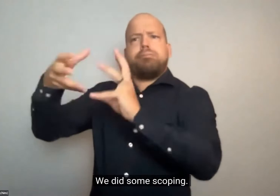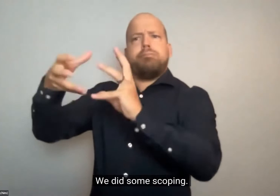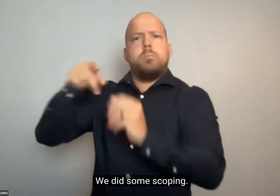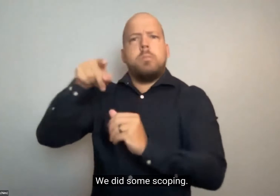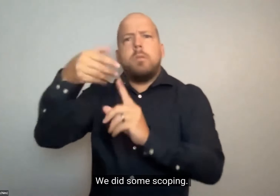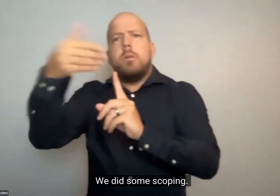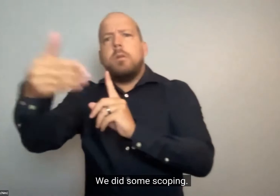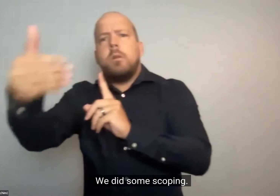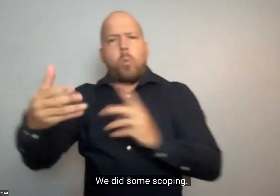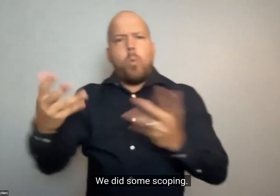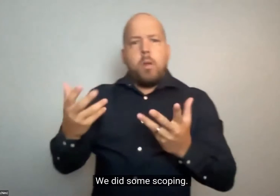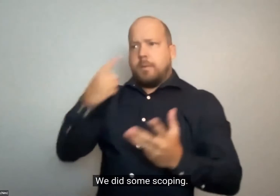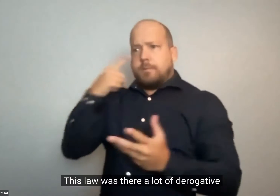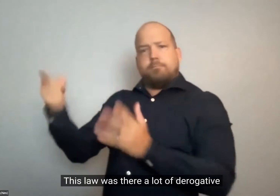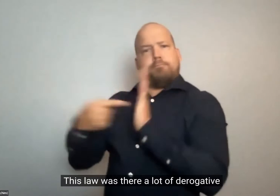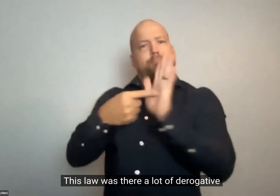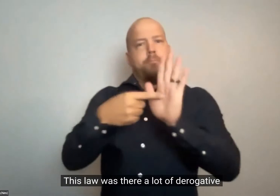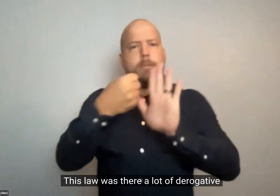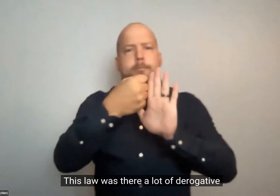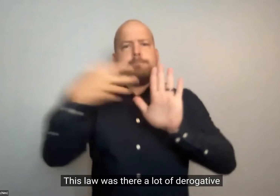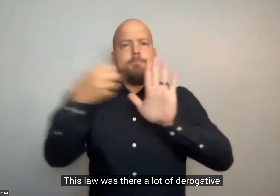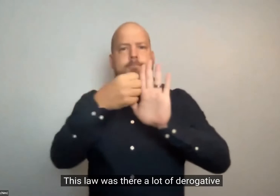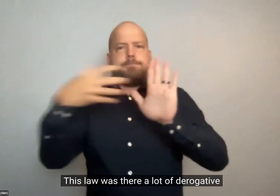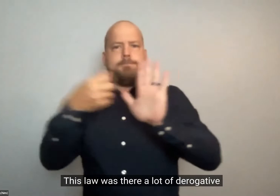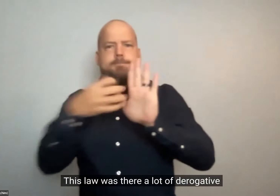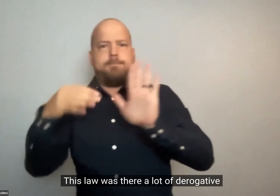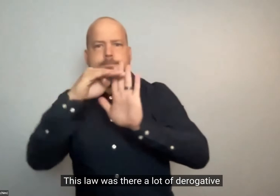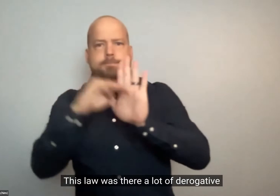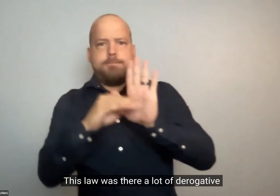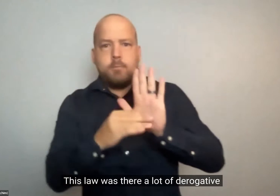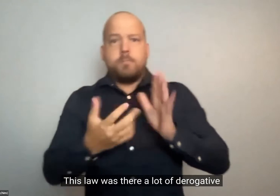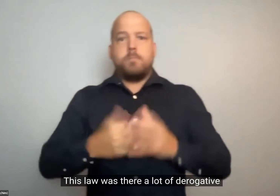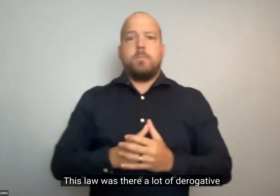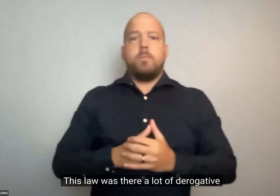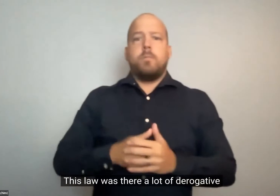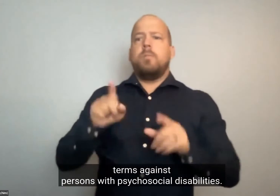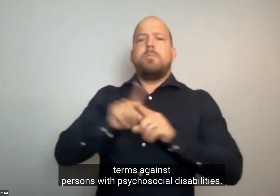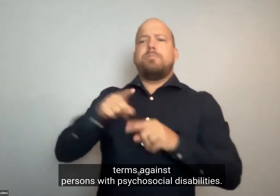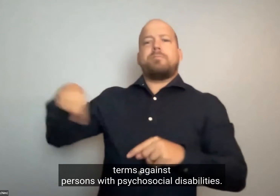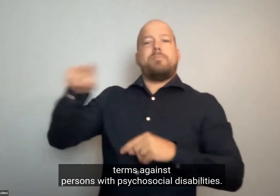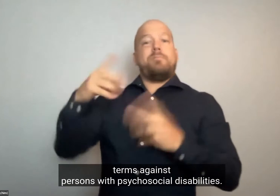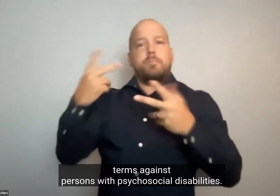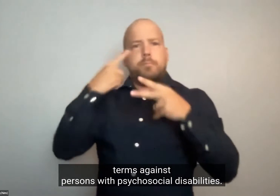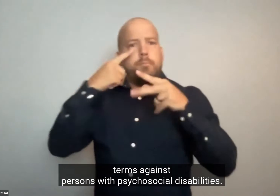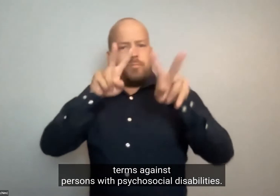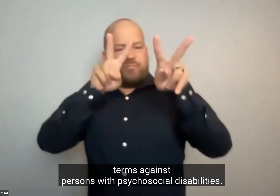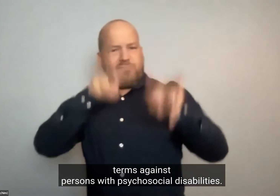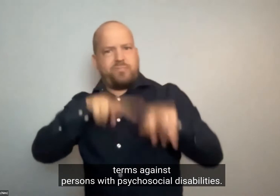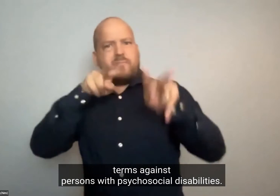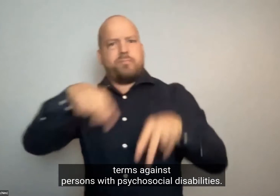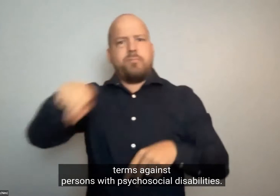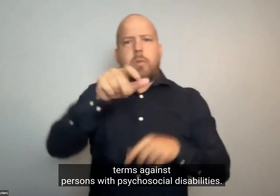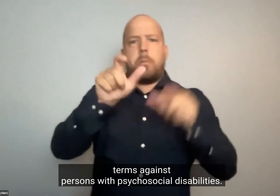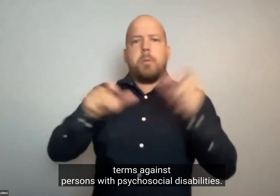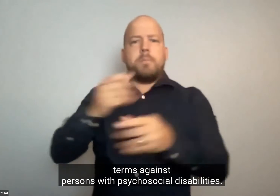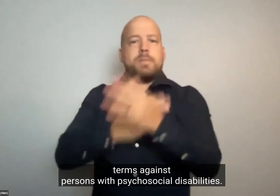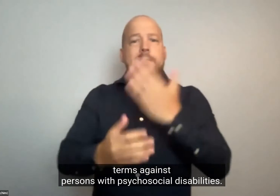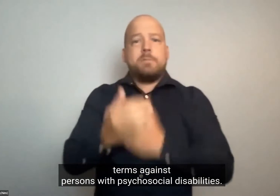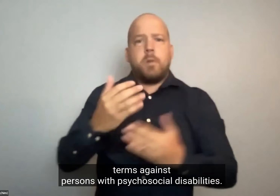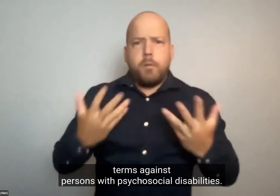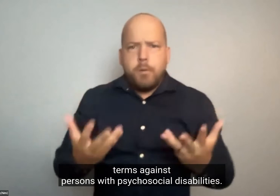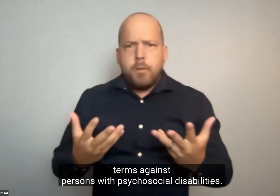Act. We did some scoping. This law was a lot of derogative terms against persons